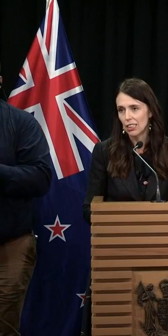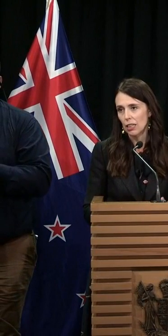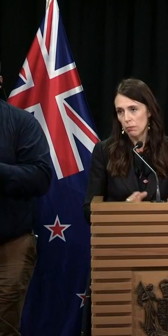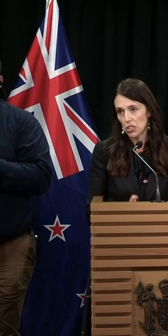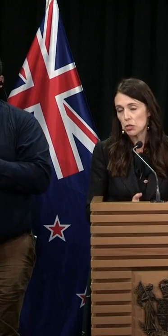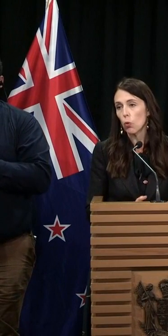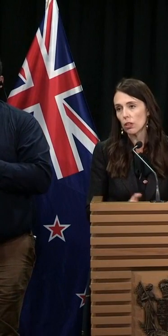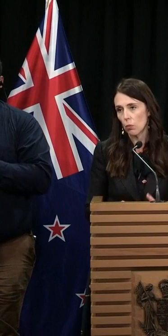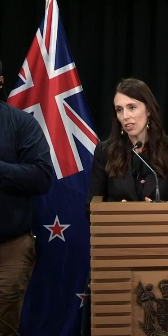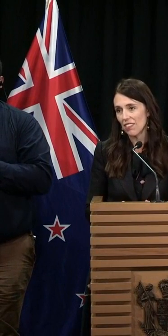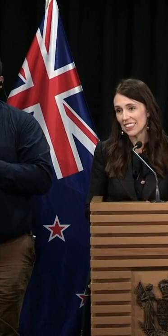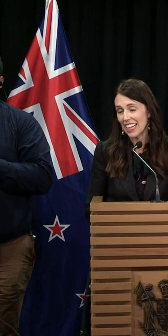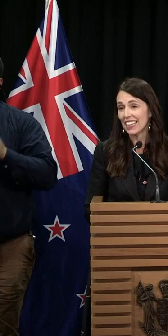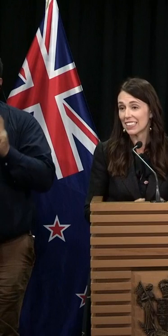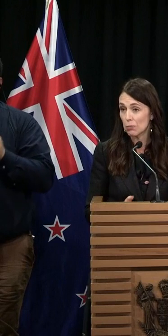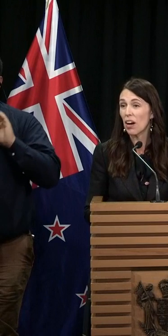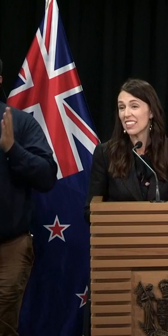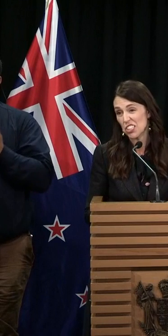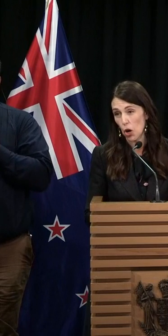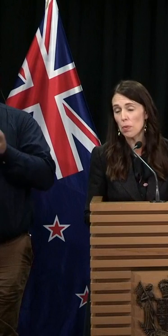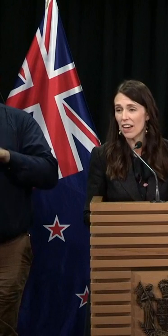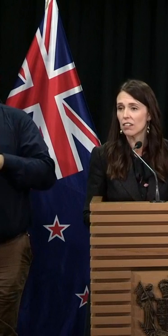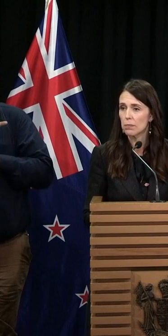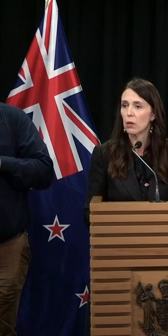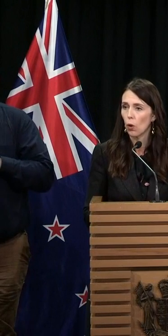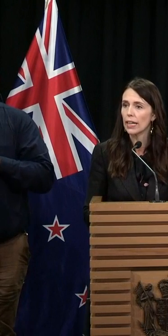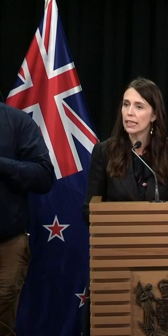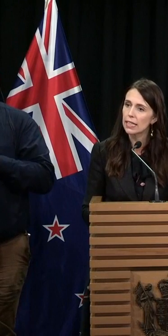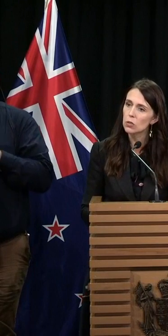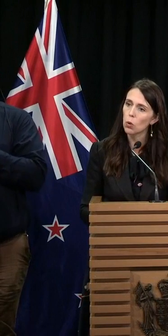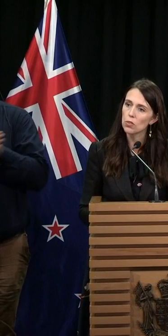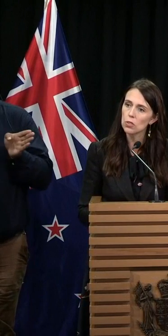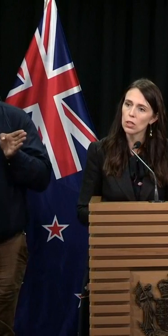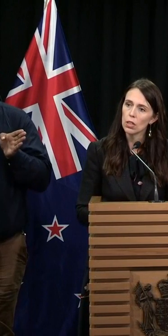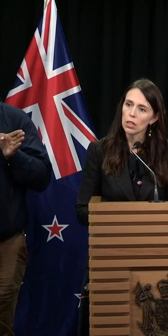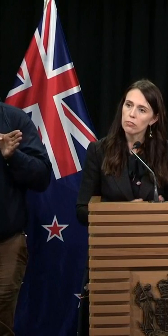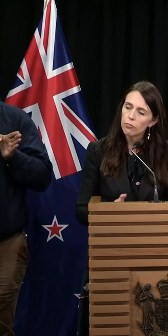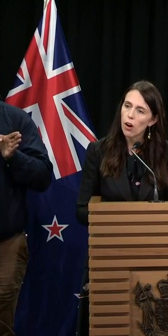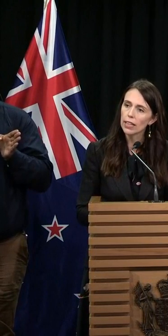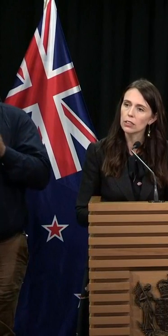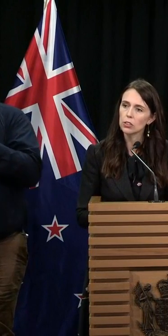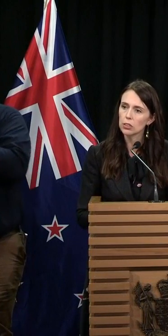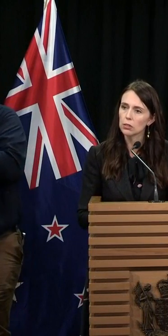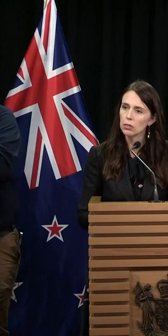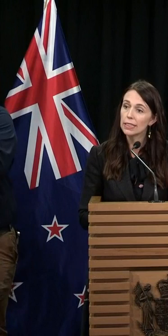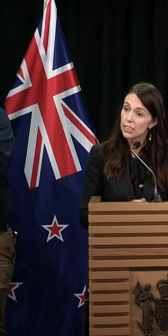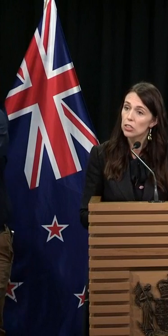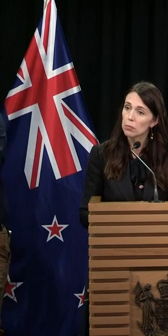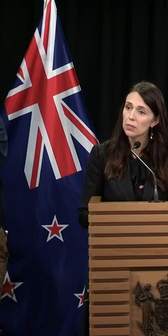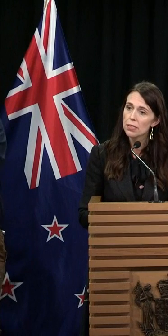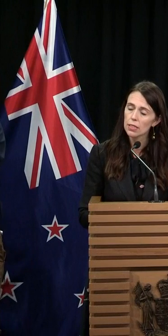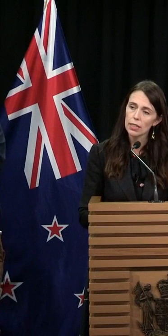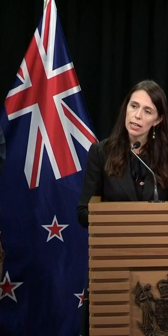scale, much smaller than what they've undertaken, despite the scope of ours being wider. Theirs was confined to